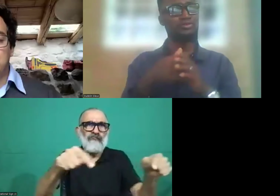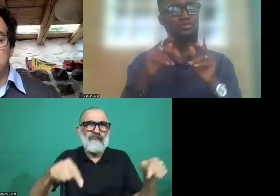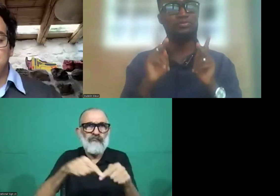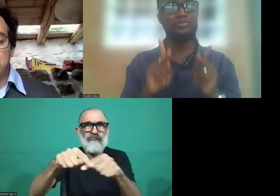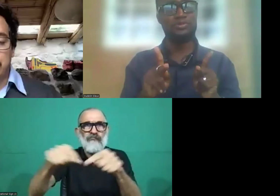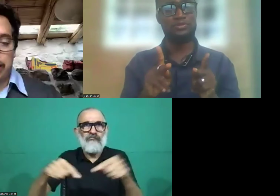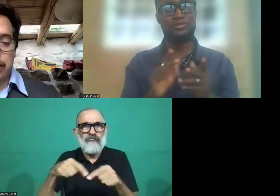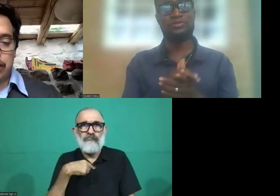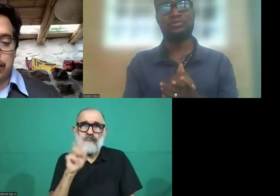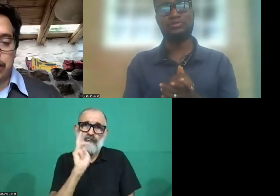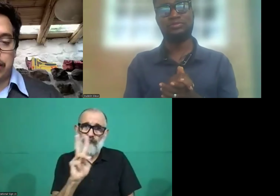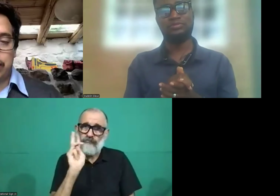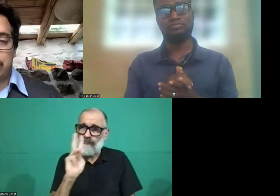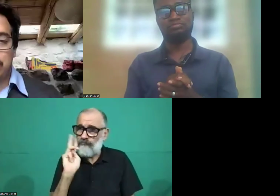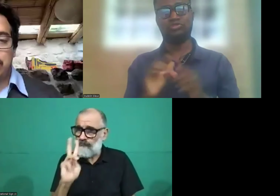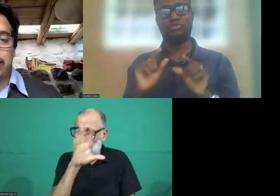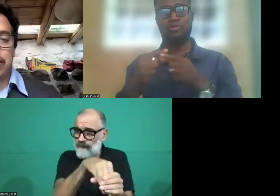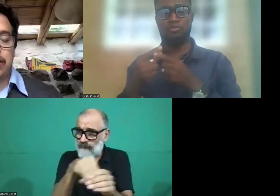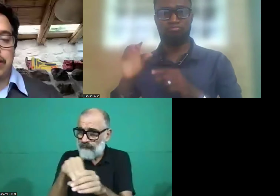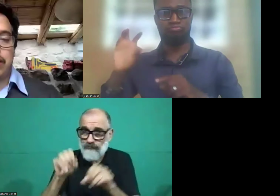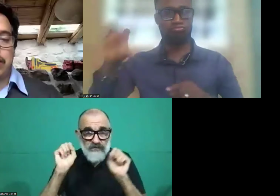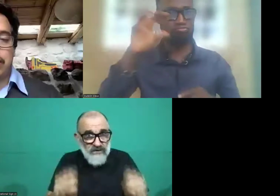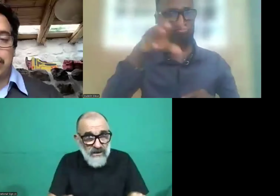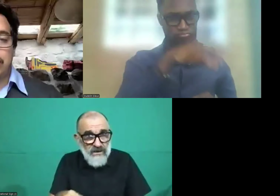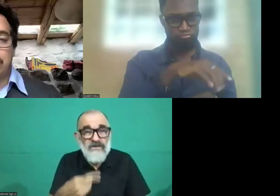I will also share the